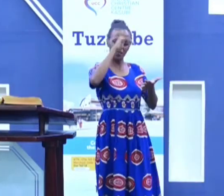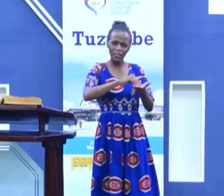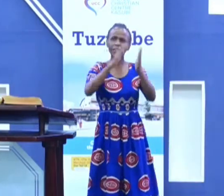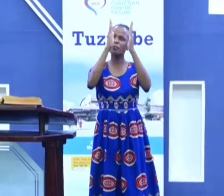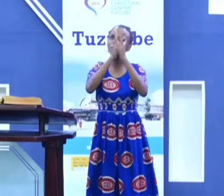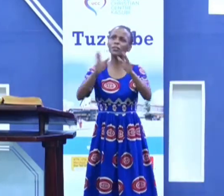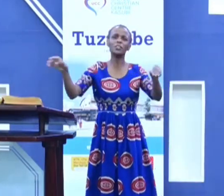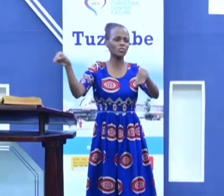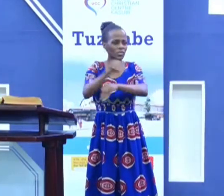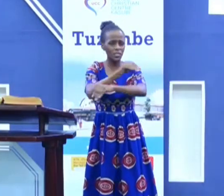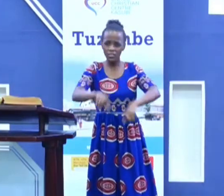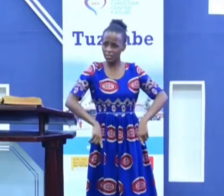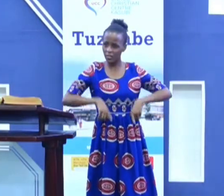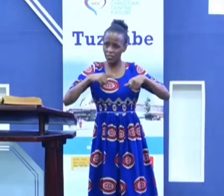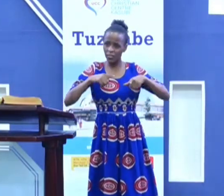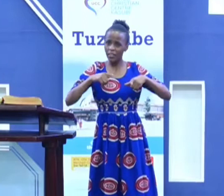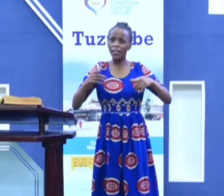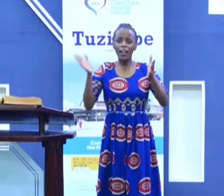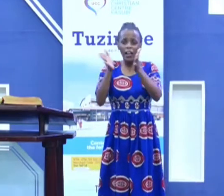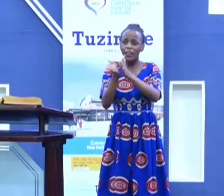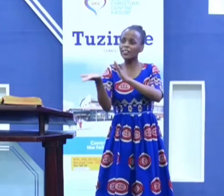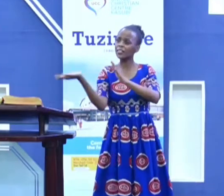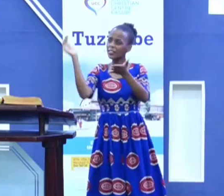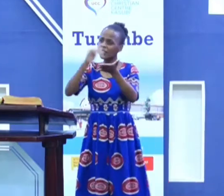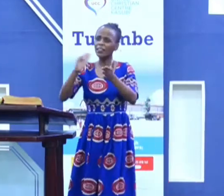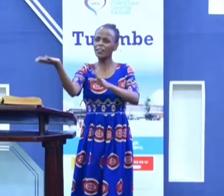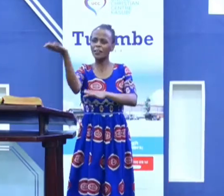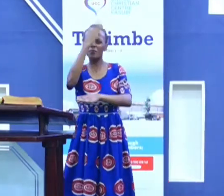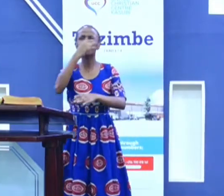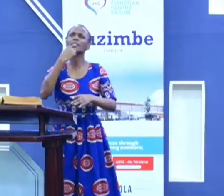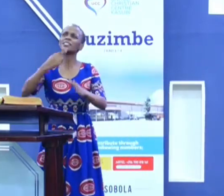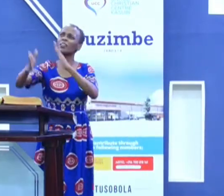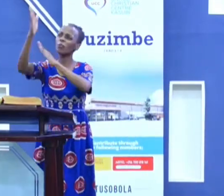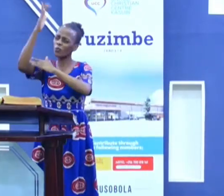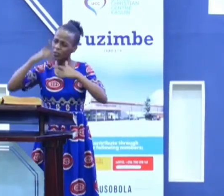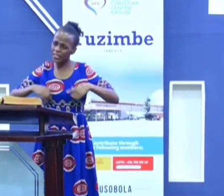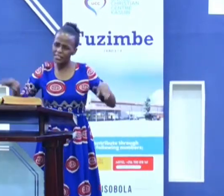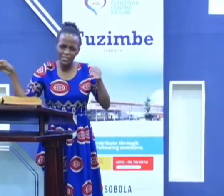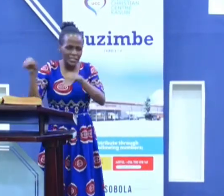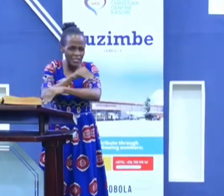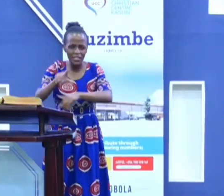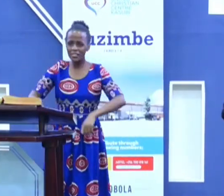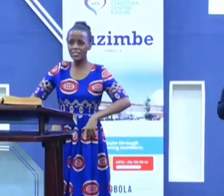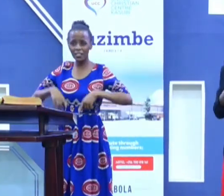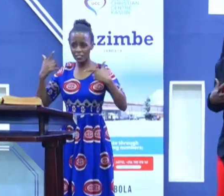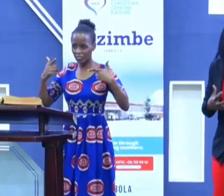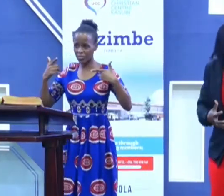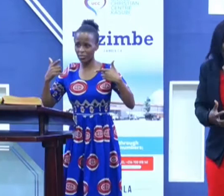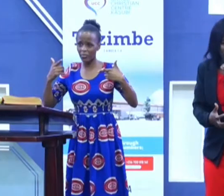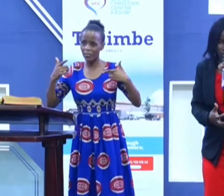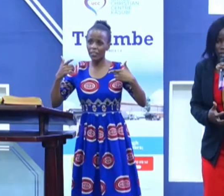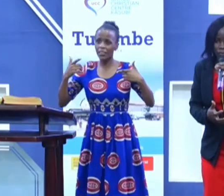go back and ask him to exchange your life. Ng'oddayo ng'omugamba Mukama tuwanyisa obulamu. You go back and tell him, God, may we exchange